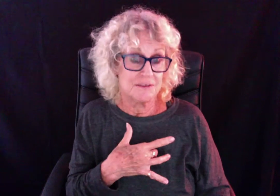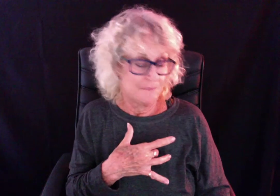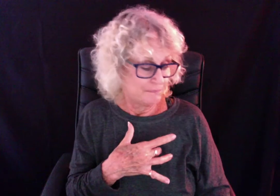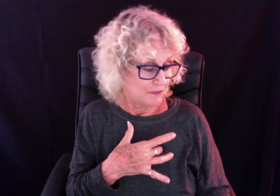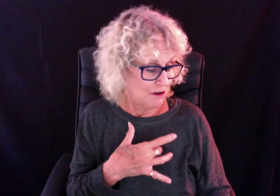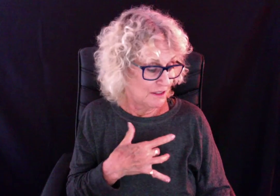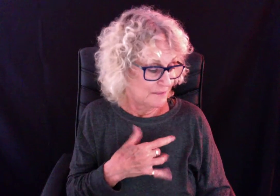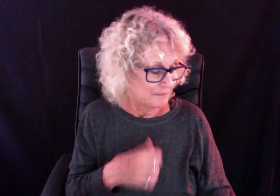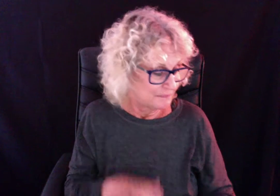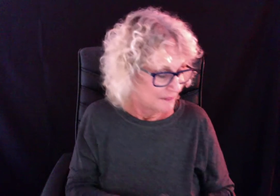Heart.